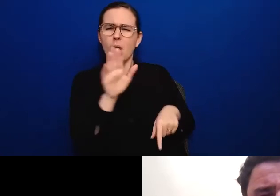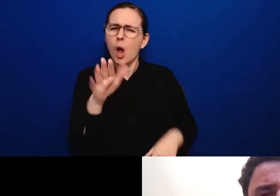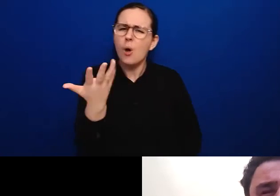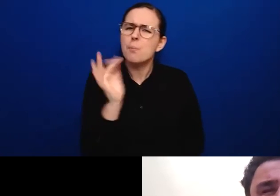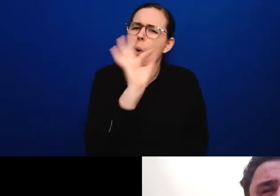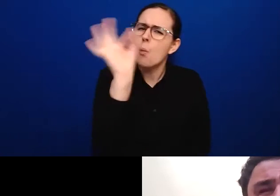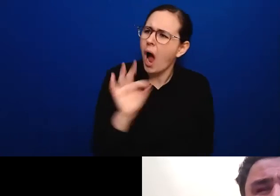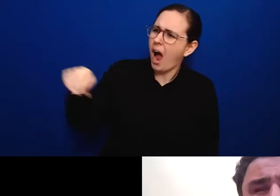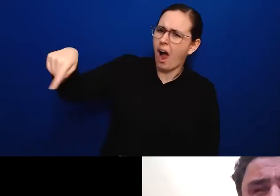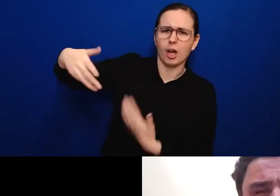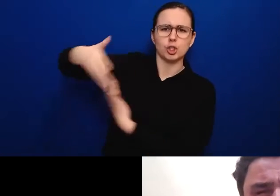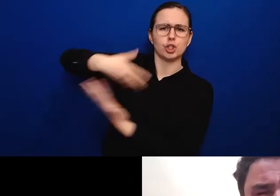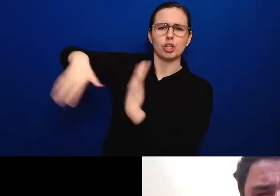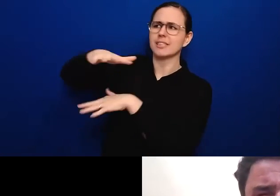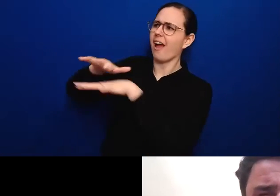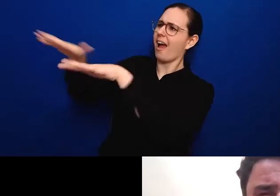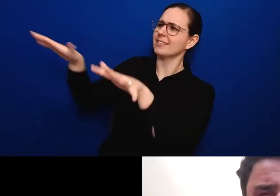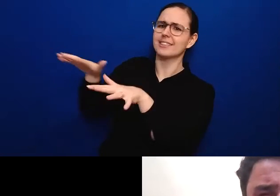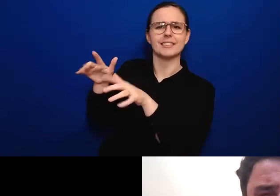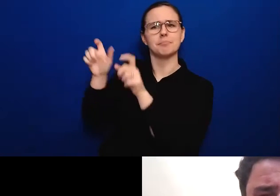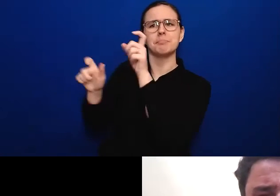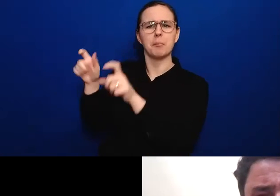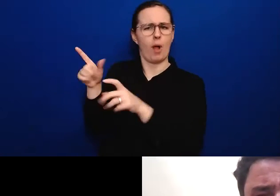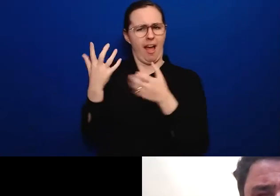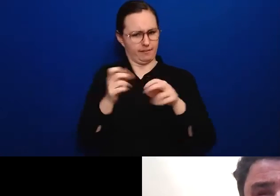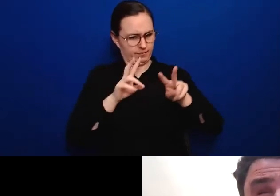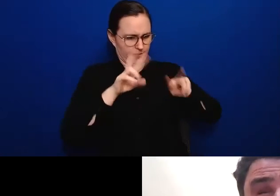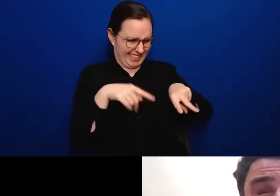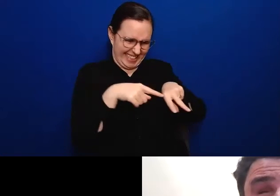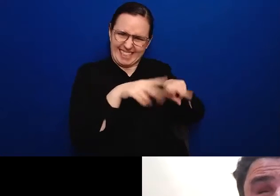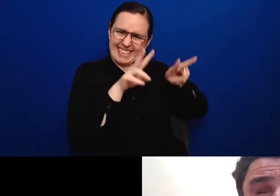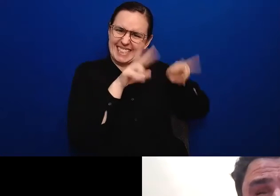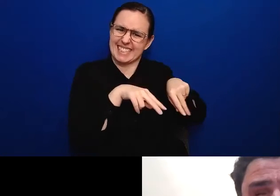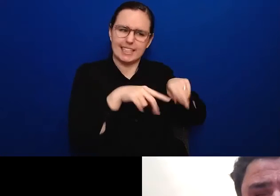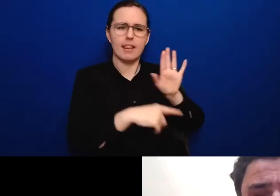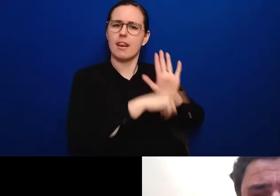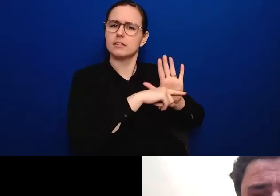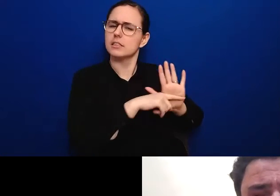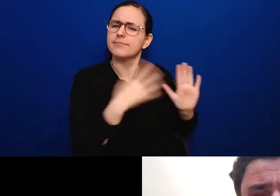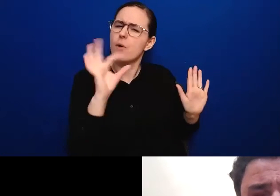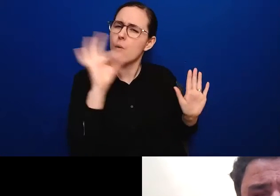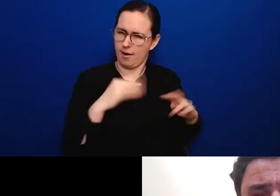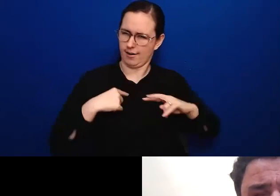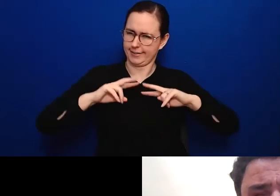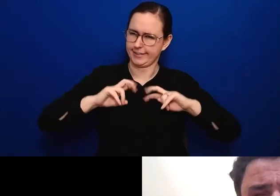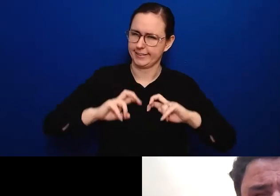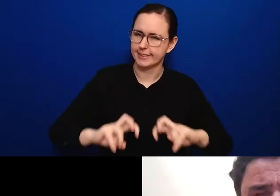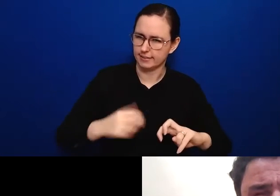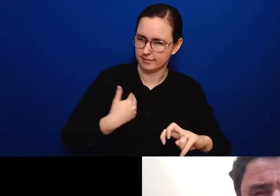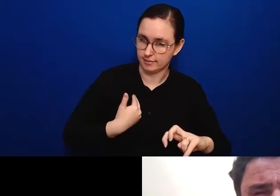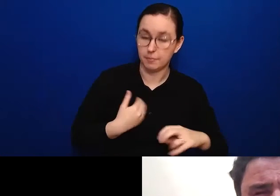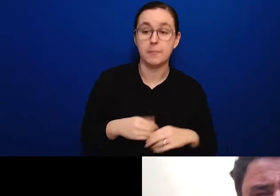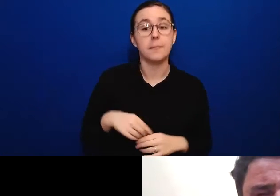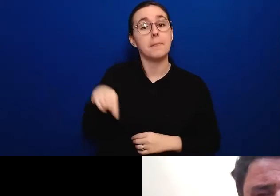that, I joined the disability movement. I joined the Pakistan Association of the Blind, the country largest